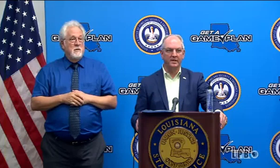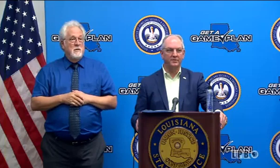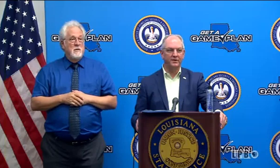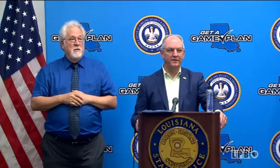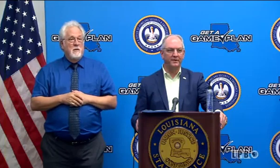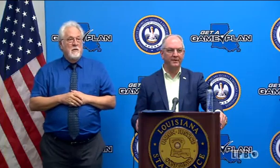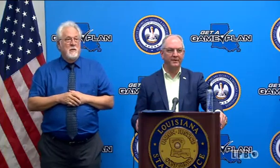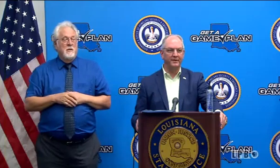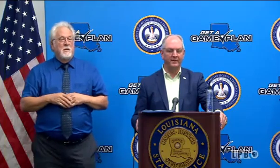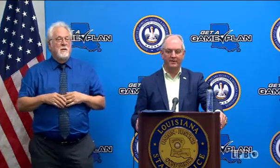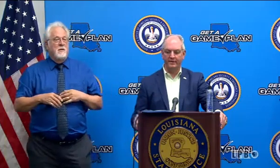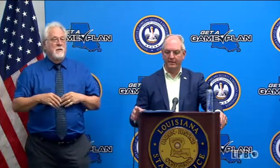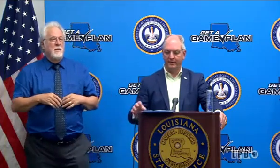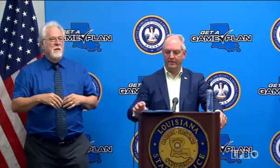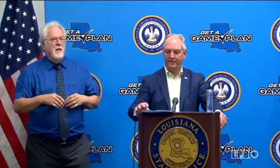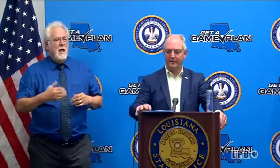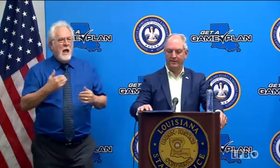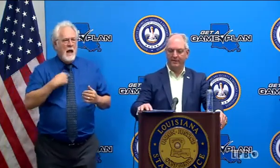Yes, sir.